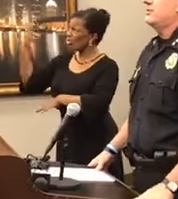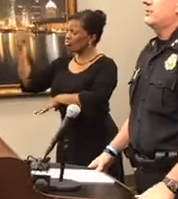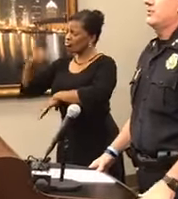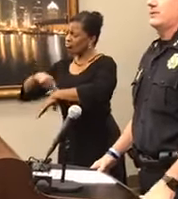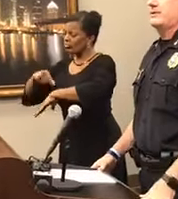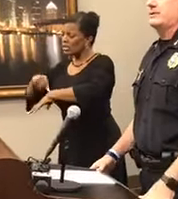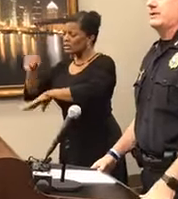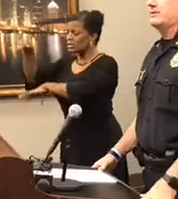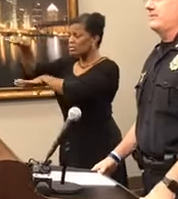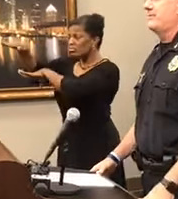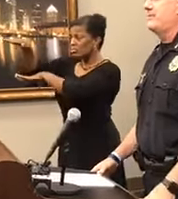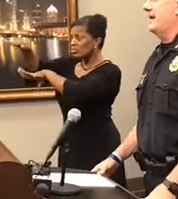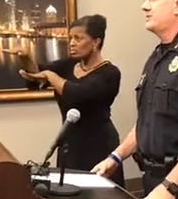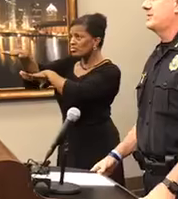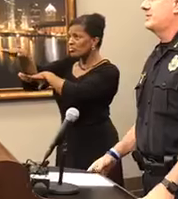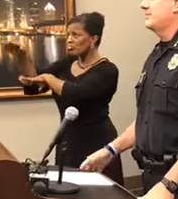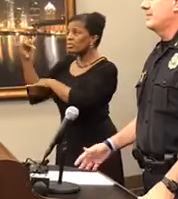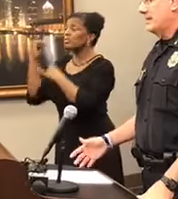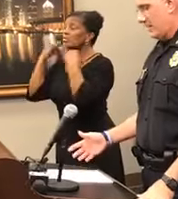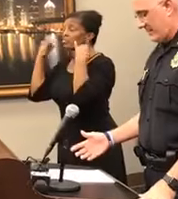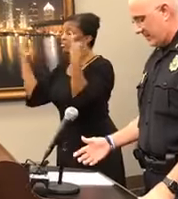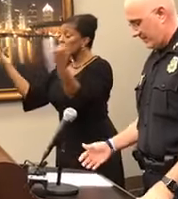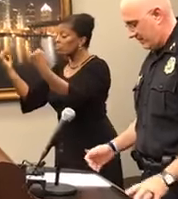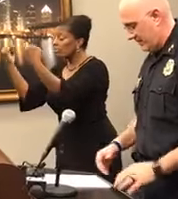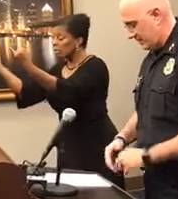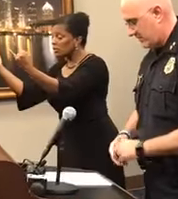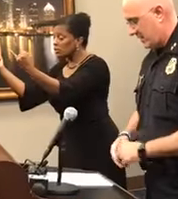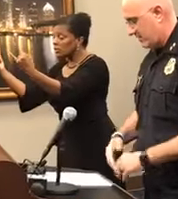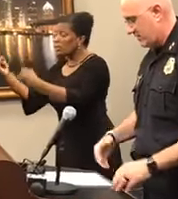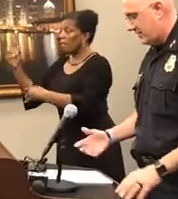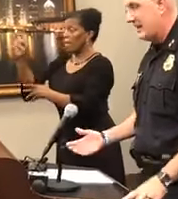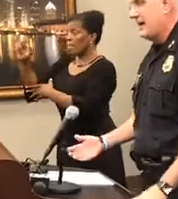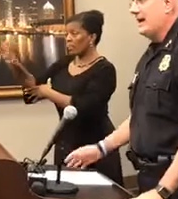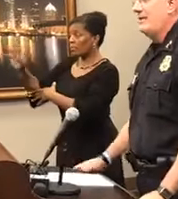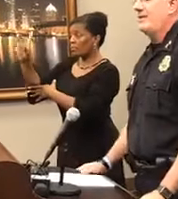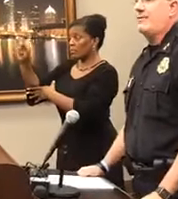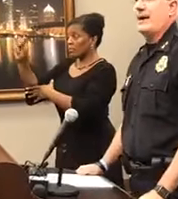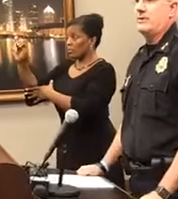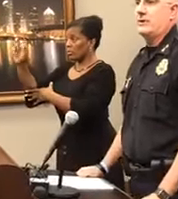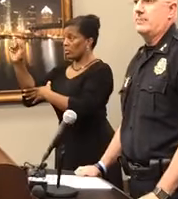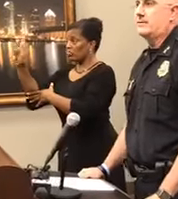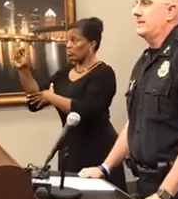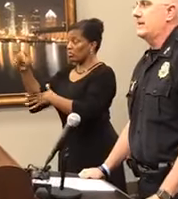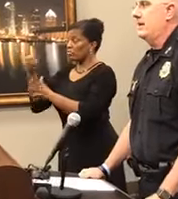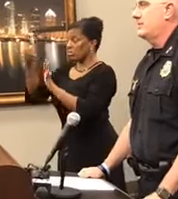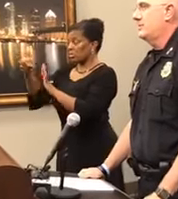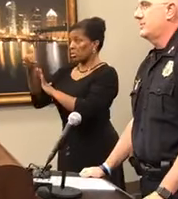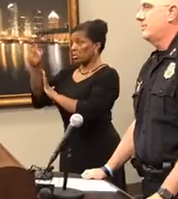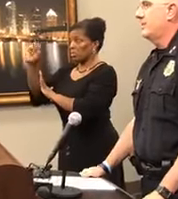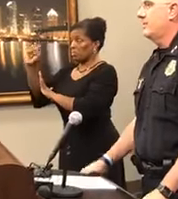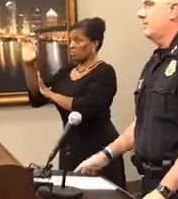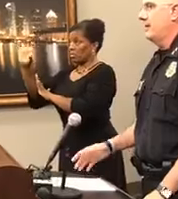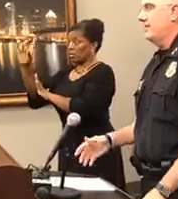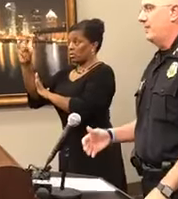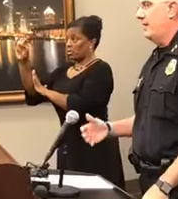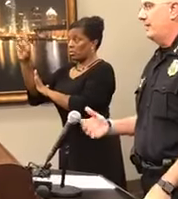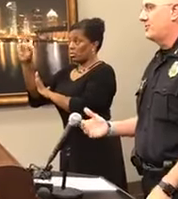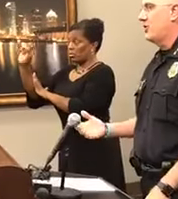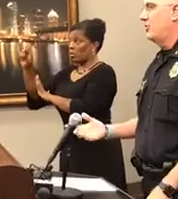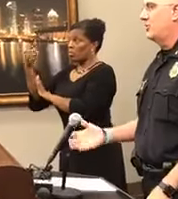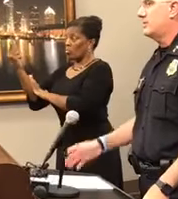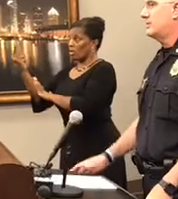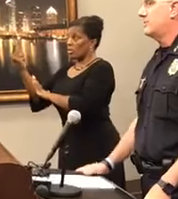afternoon. We received some information about Mr. Donaldson having a firearm at the McDonald's. One